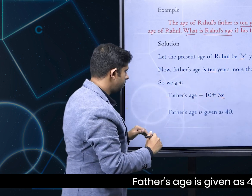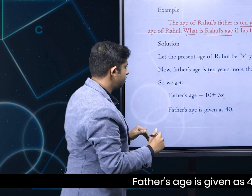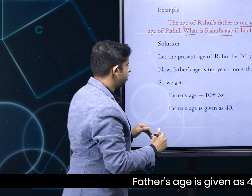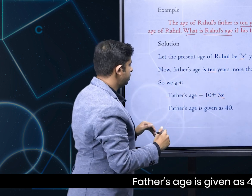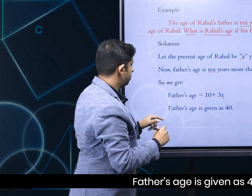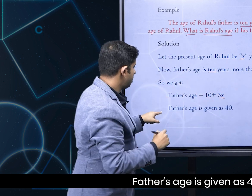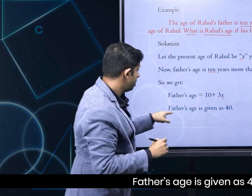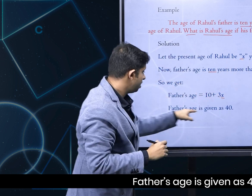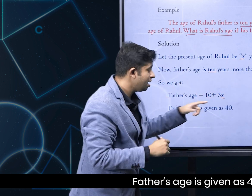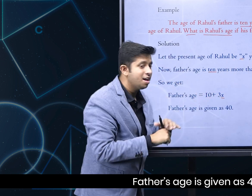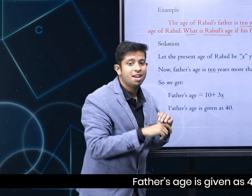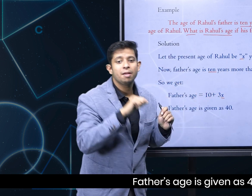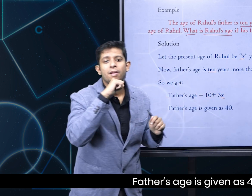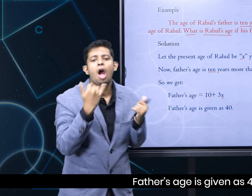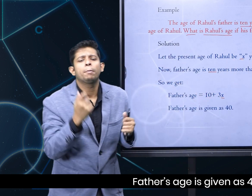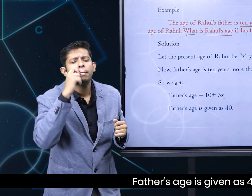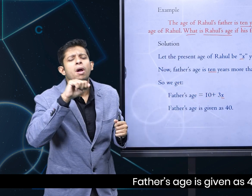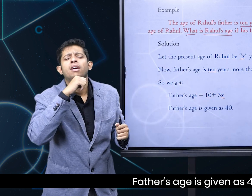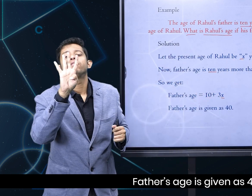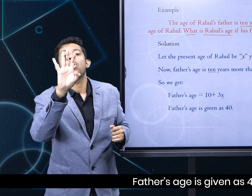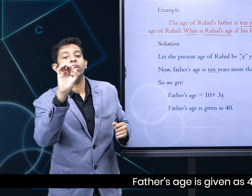Father's age is given as 40.